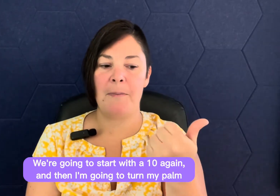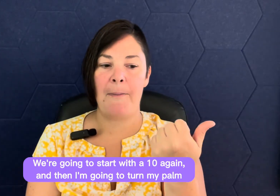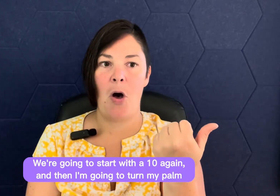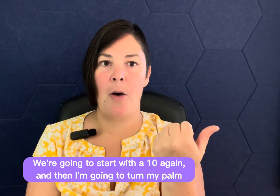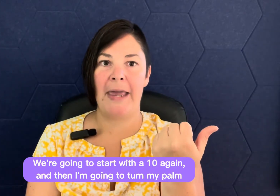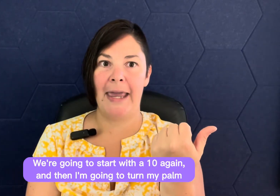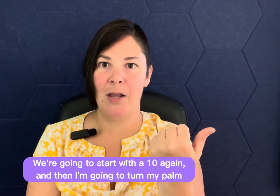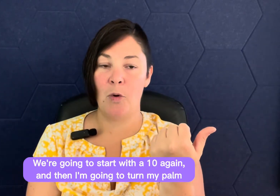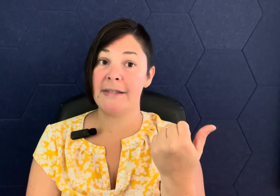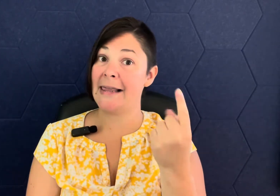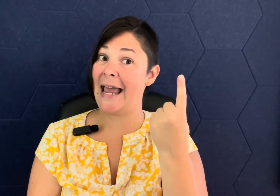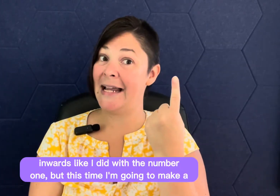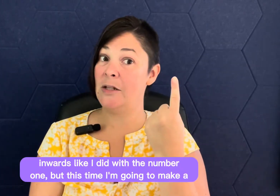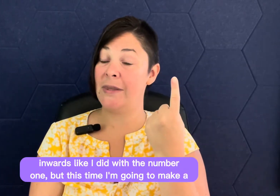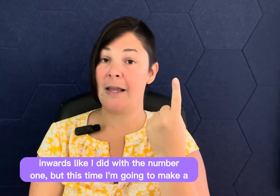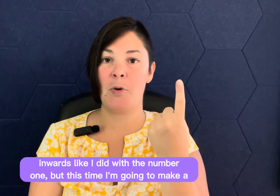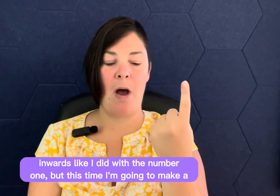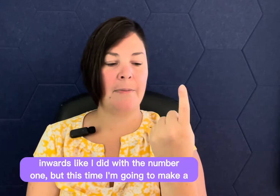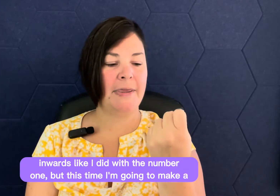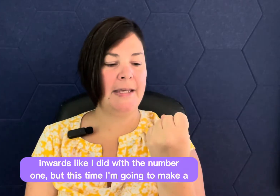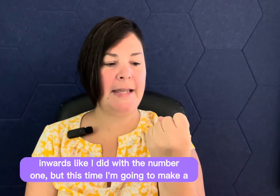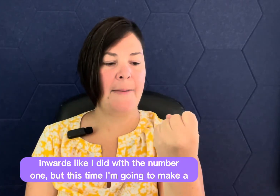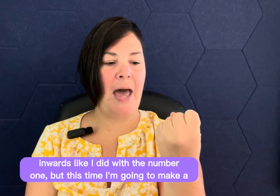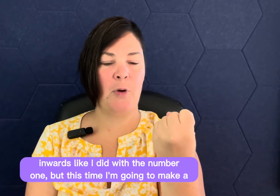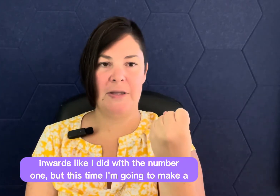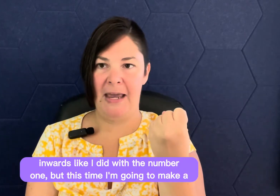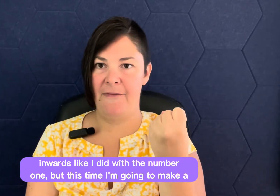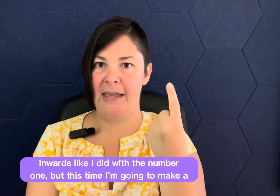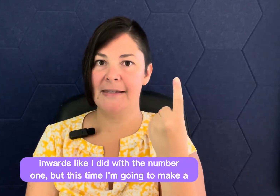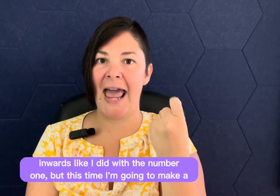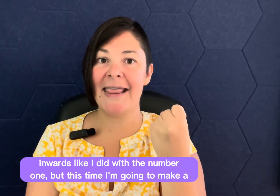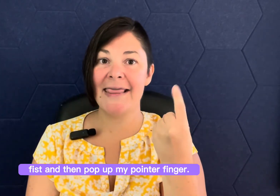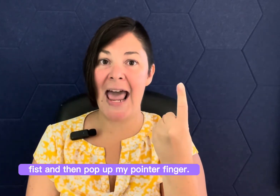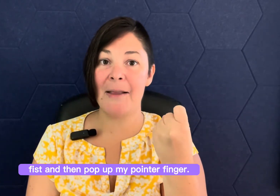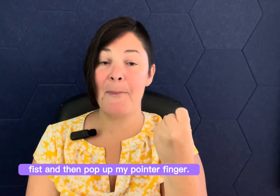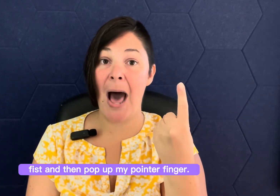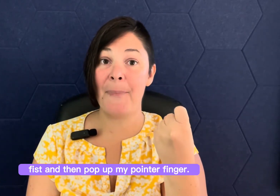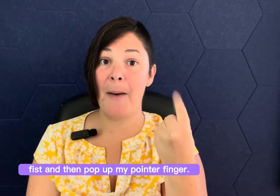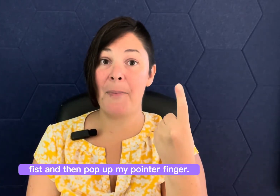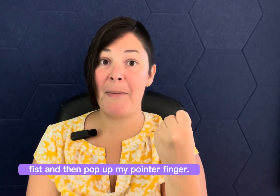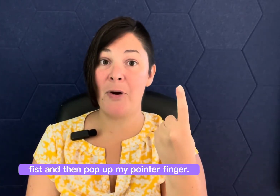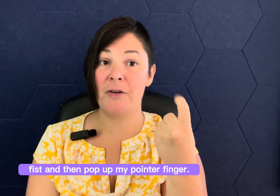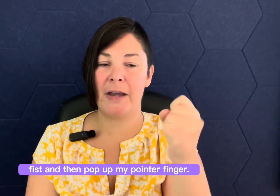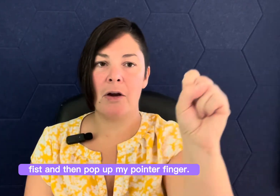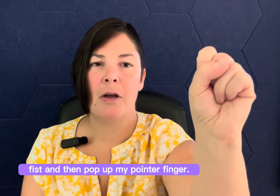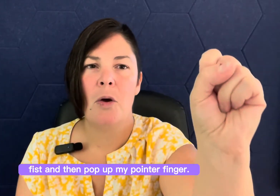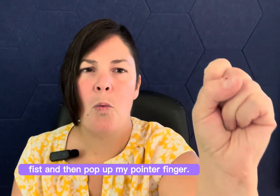my palm inwards like I did with the number 1, but this time I'm going to make a fist and then pop up my pointer finger.